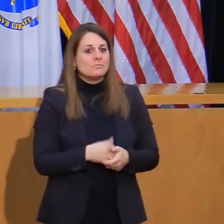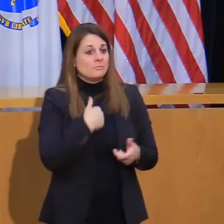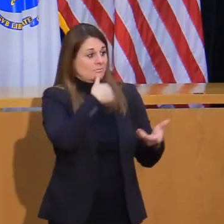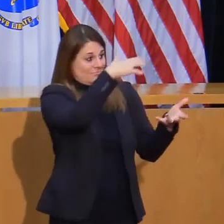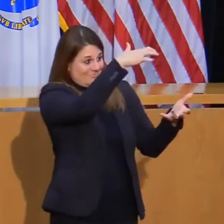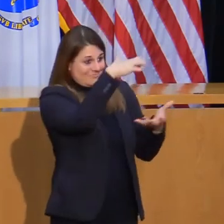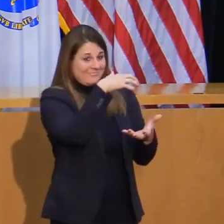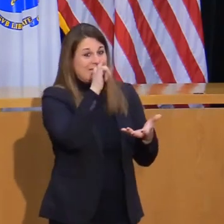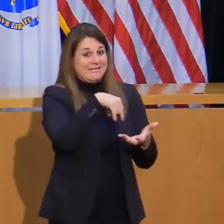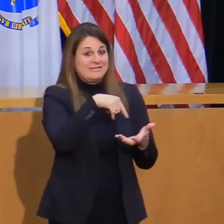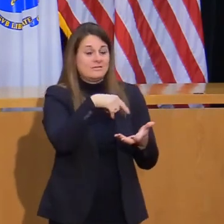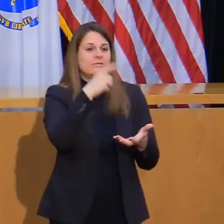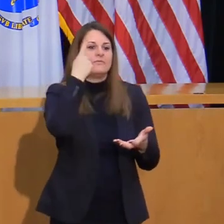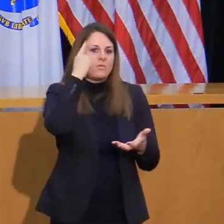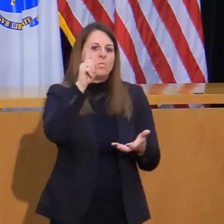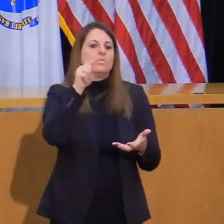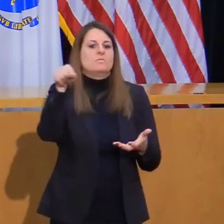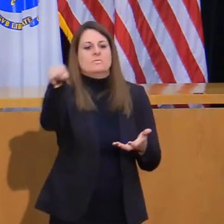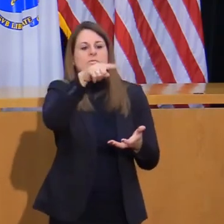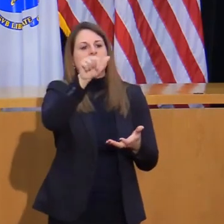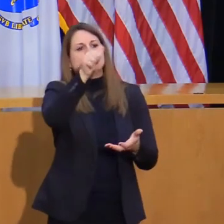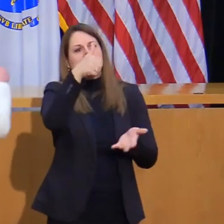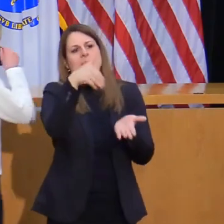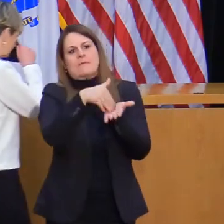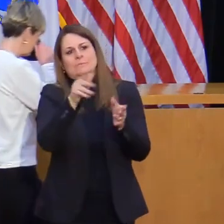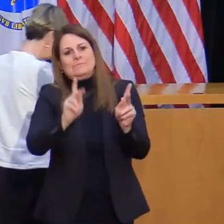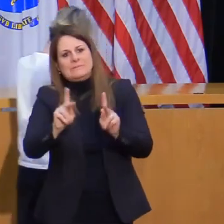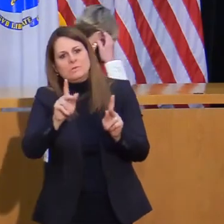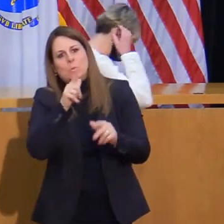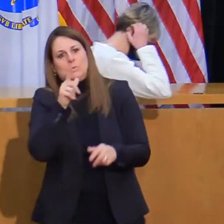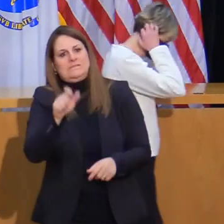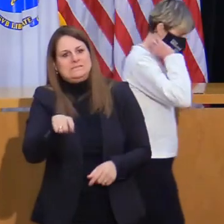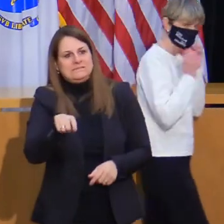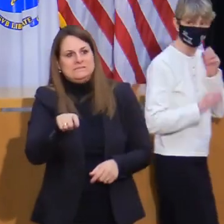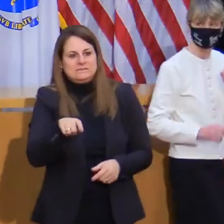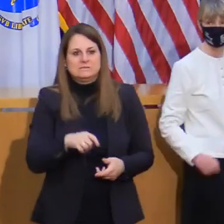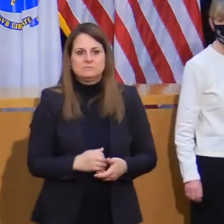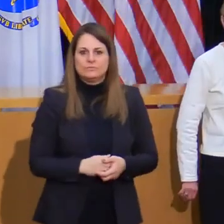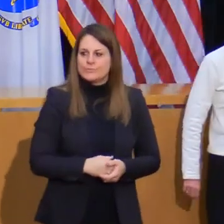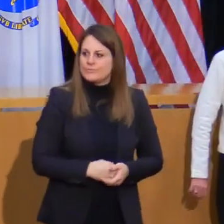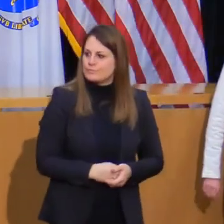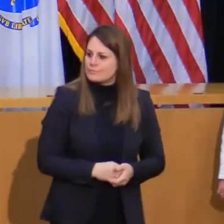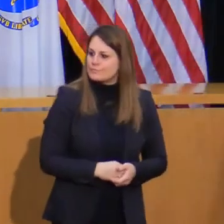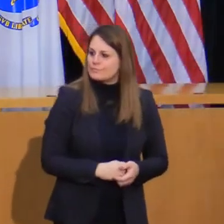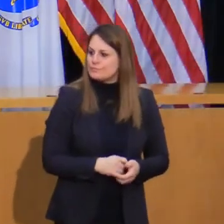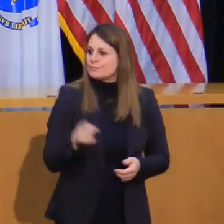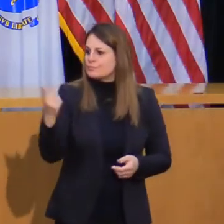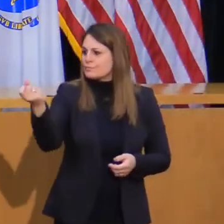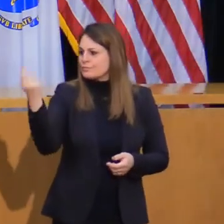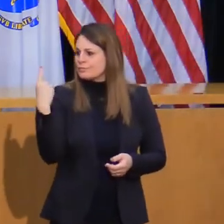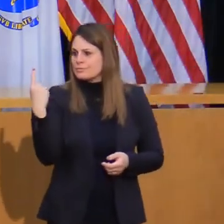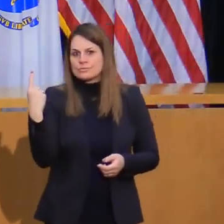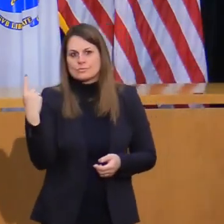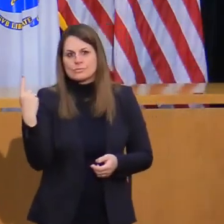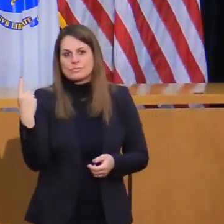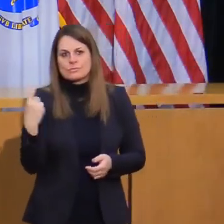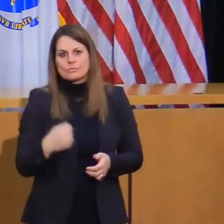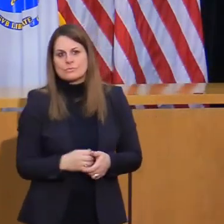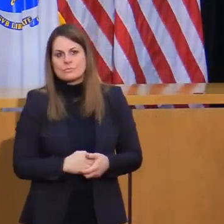sort of quickly. Governor, can I ask you about the pre-registration program? Your Secretary of Technology said the other day there are still discussions